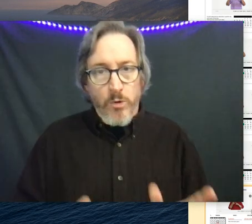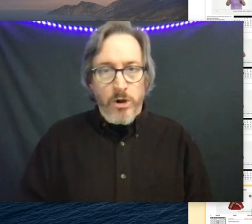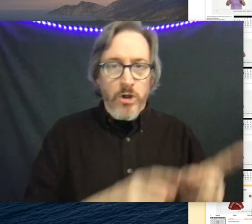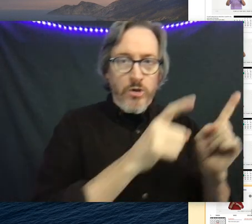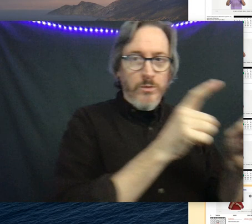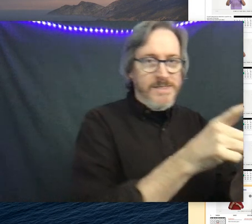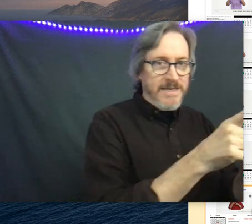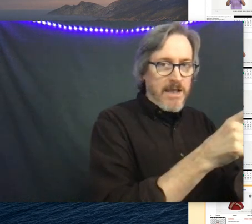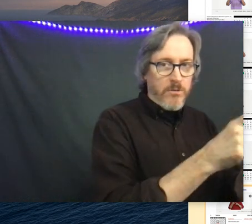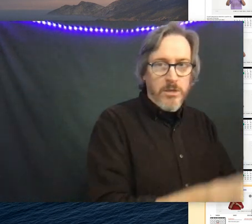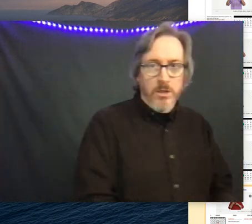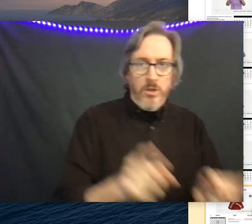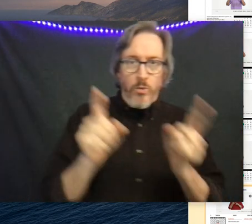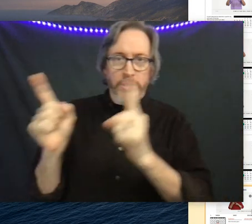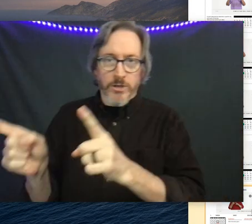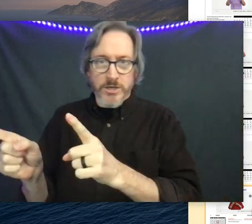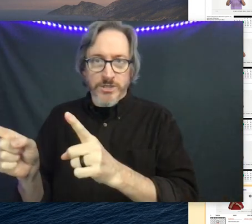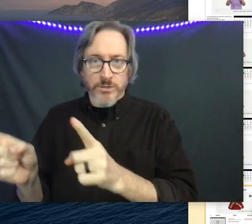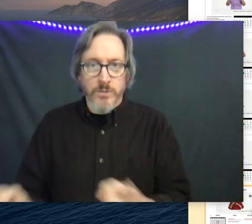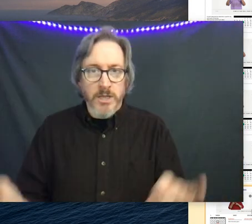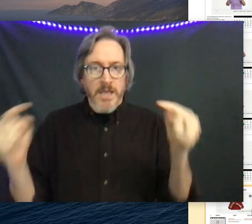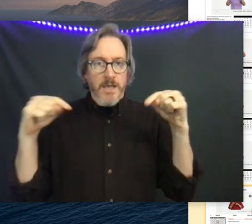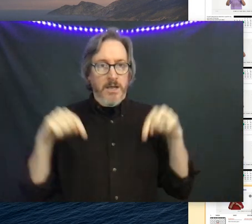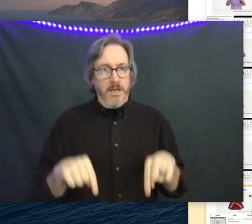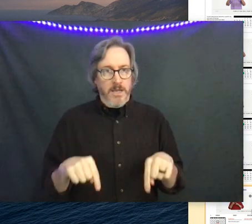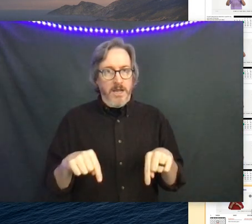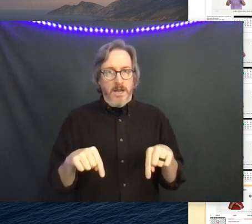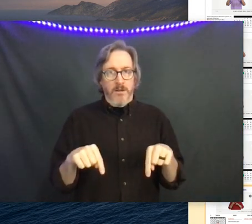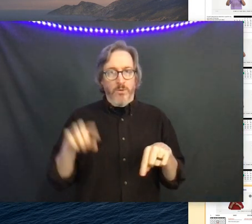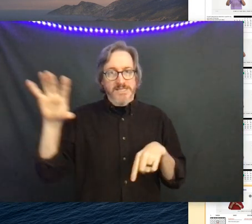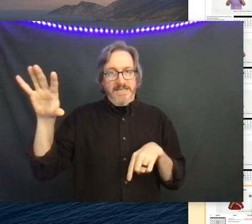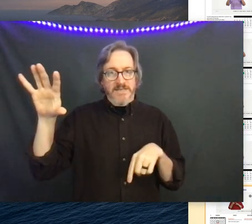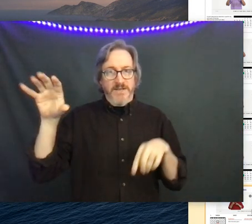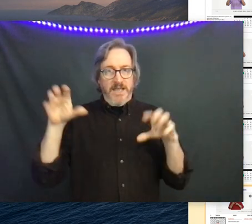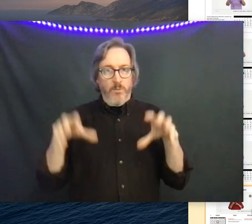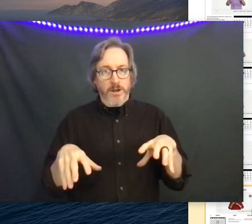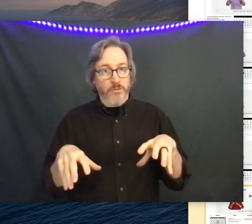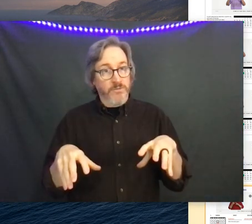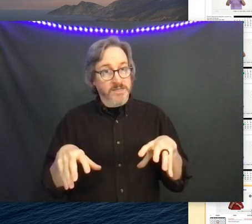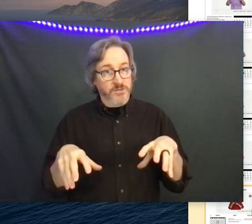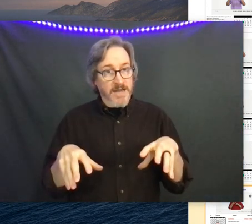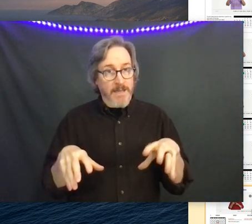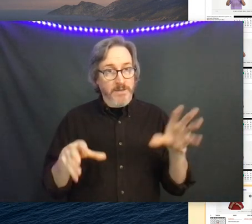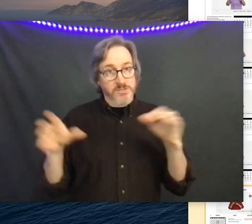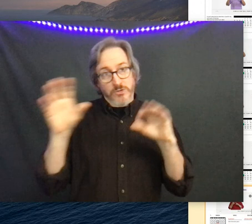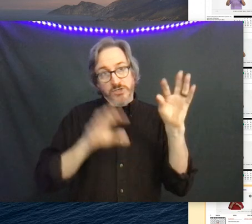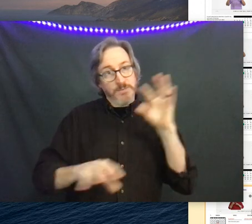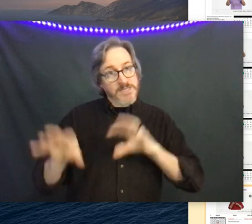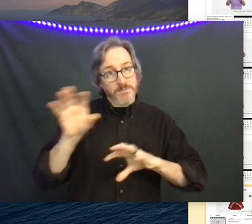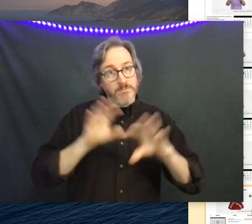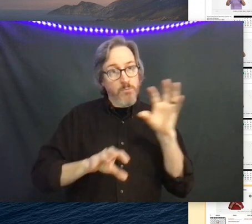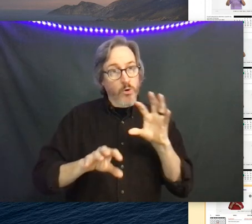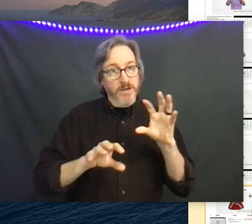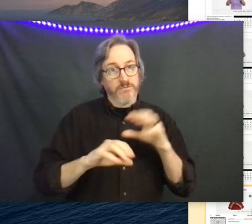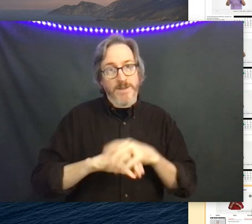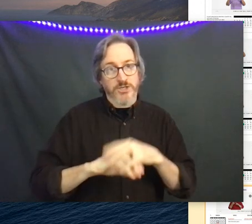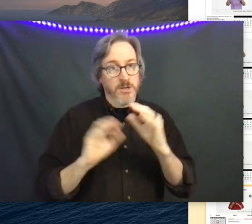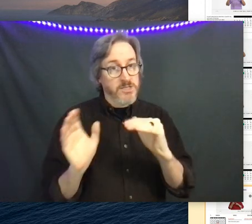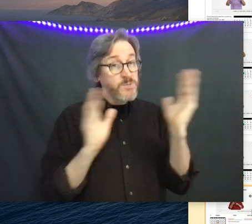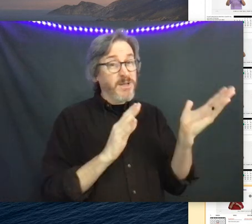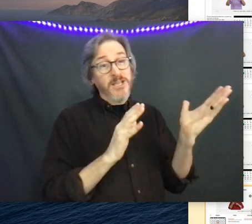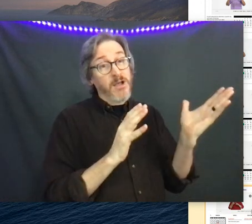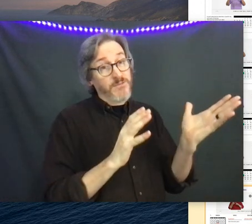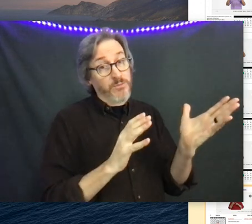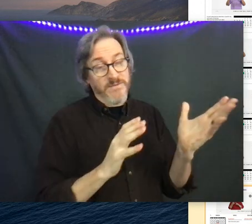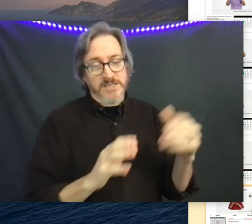little bit more. Who is it now? What are you going to do? What is the activity, and what other things are going to happen? So there's going to be some more information.